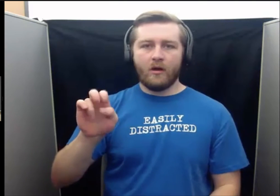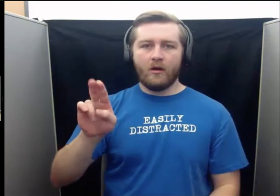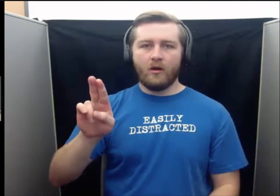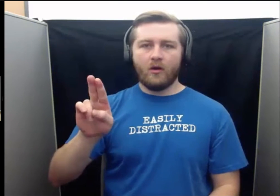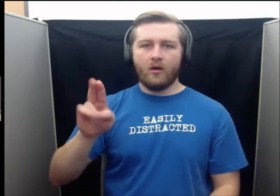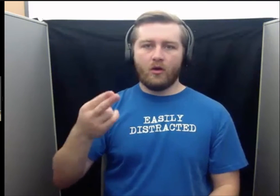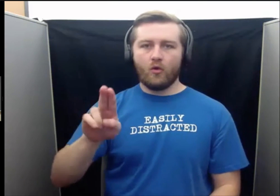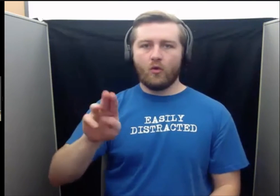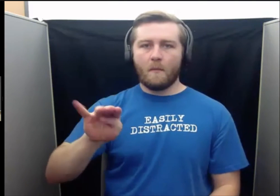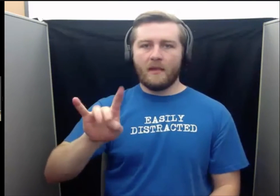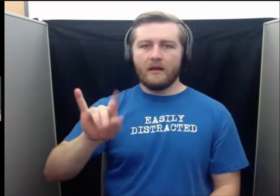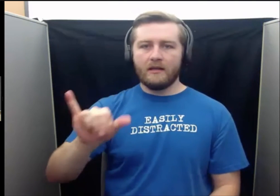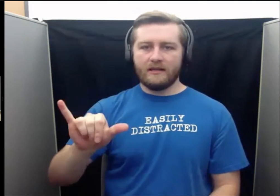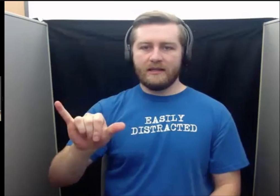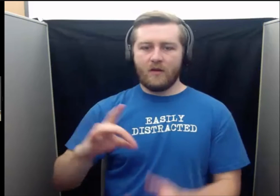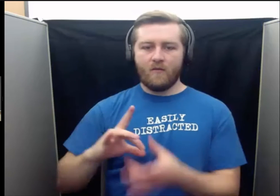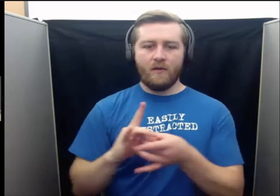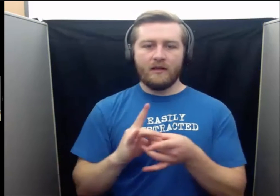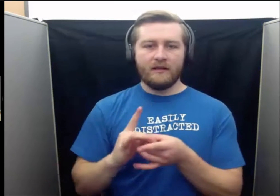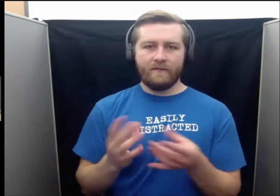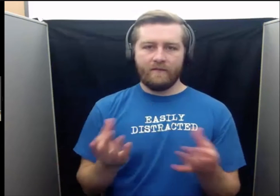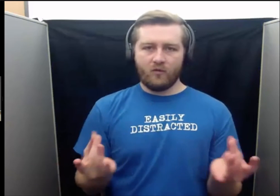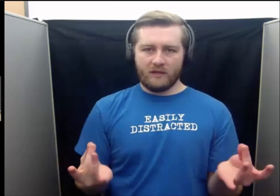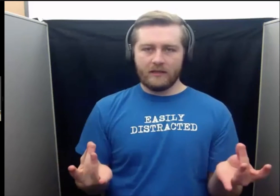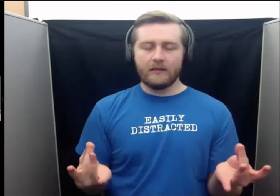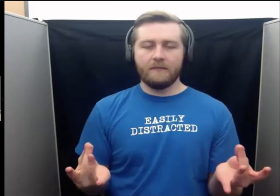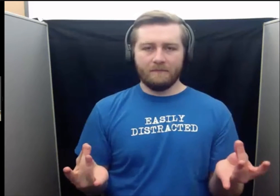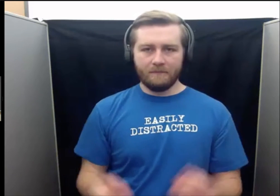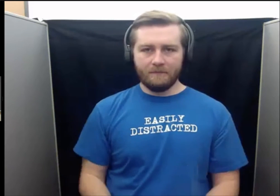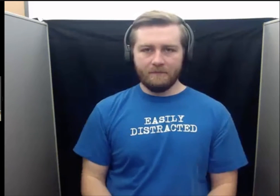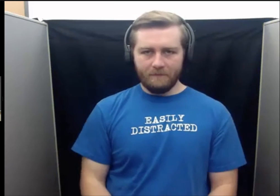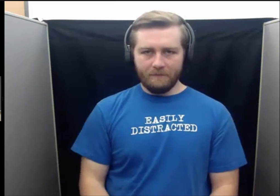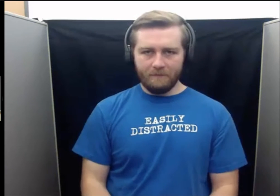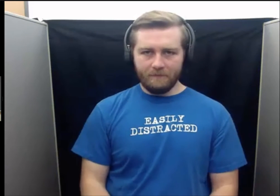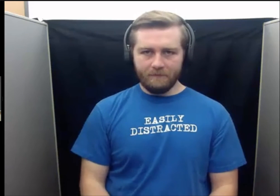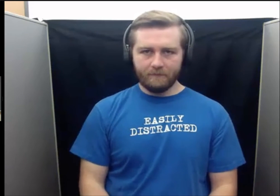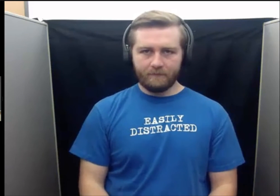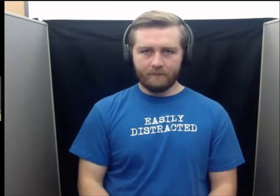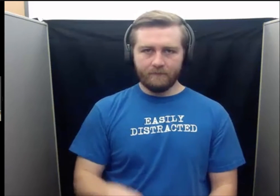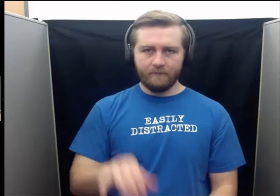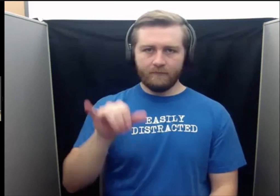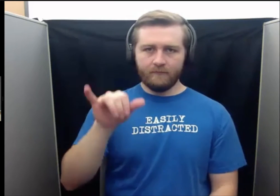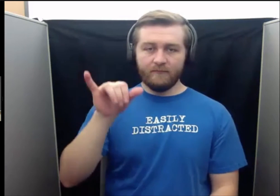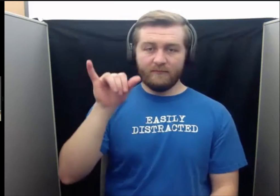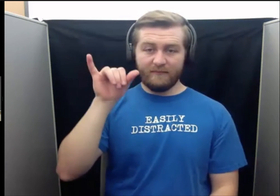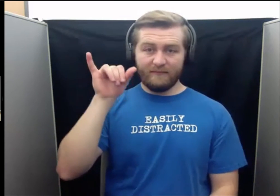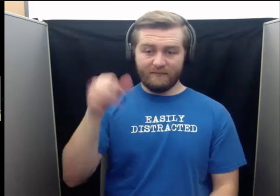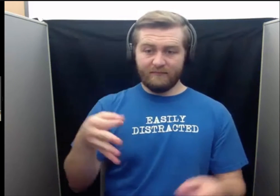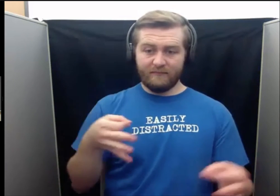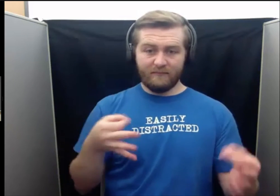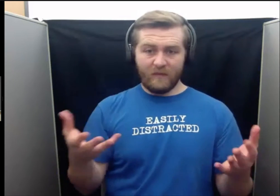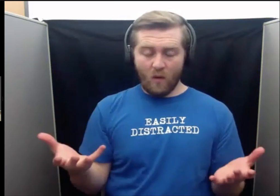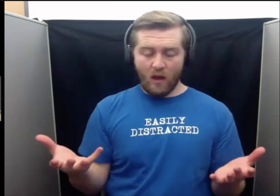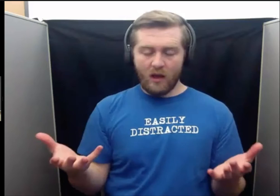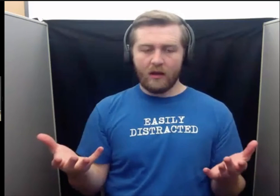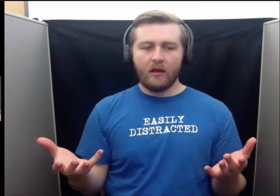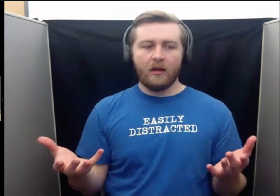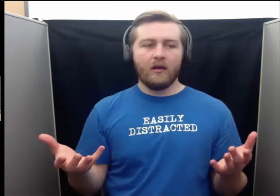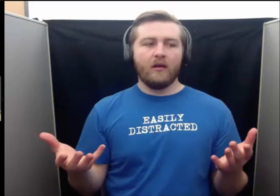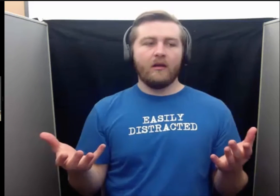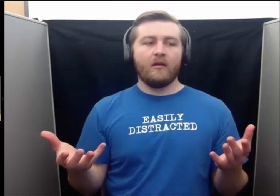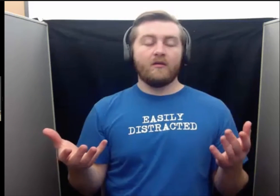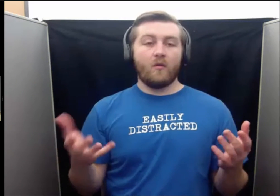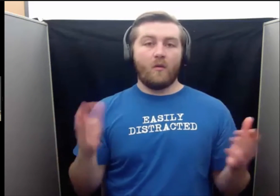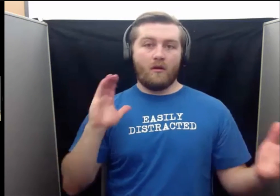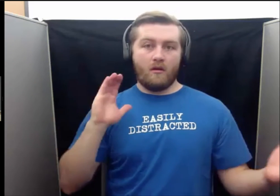The measure of the amount of water vapor actually in the air compared with the maximum amount that the air